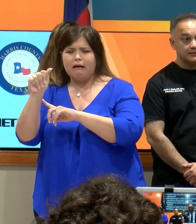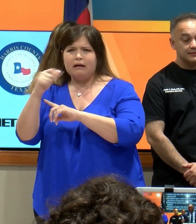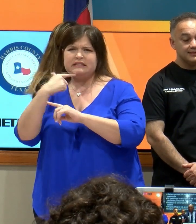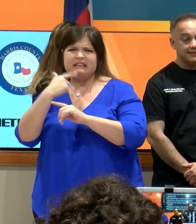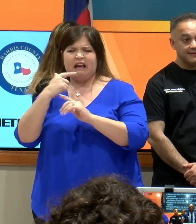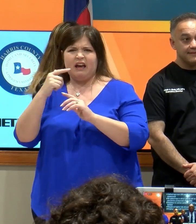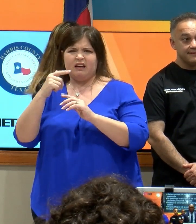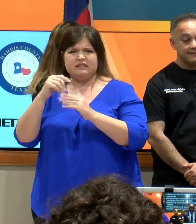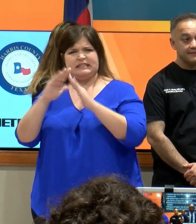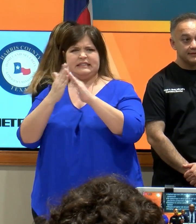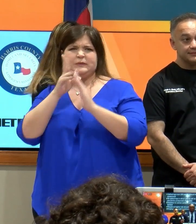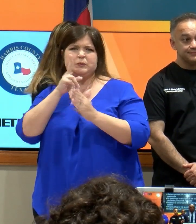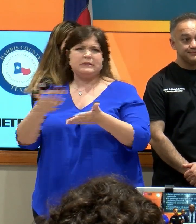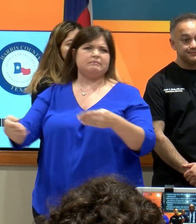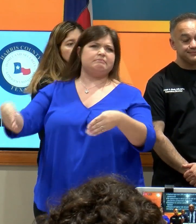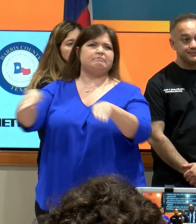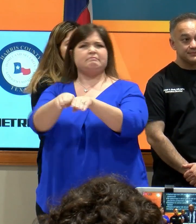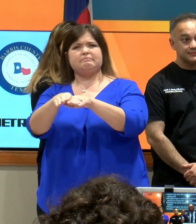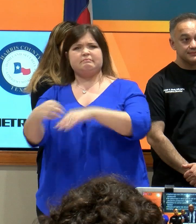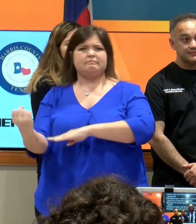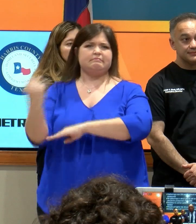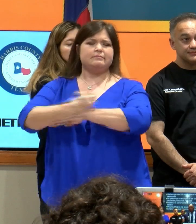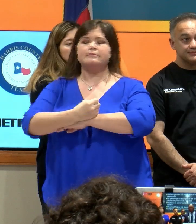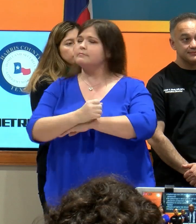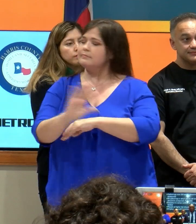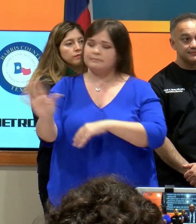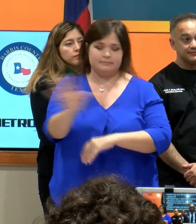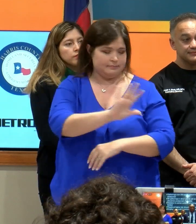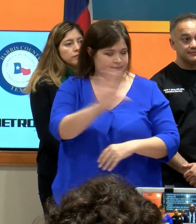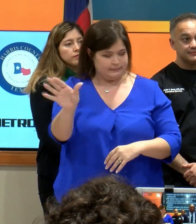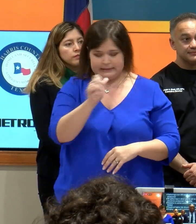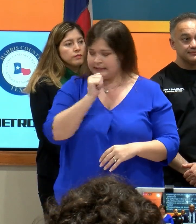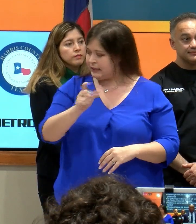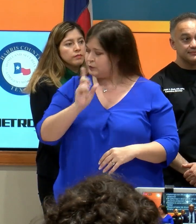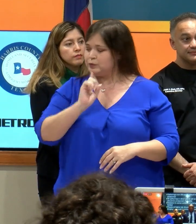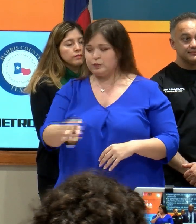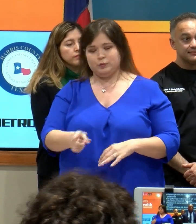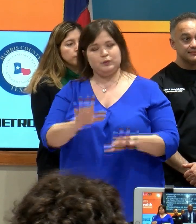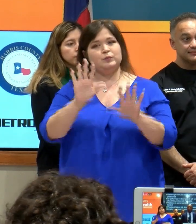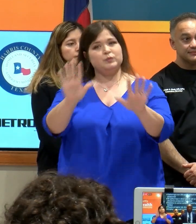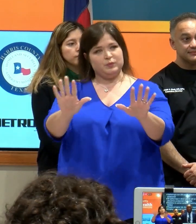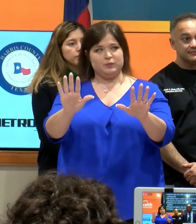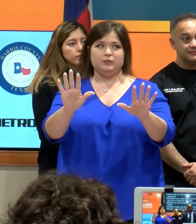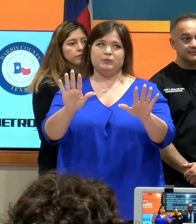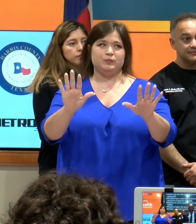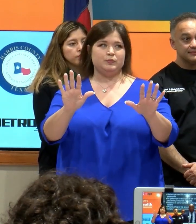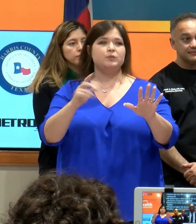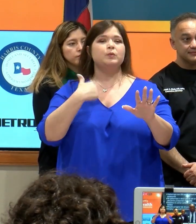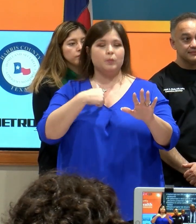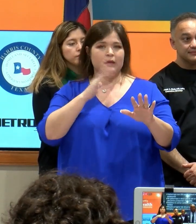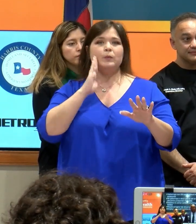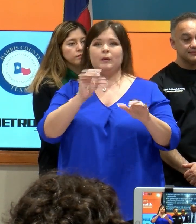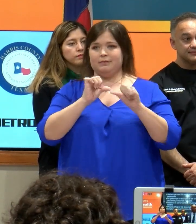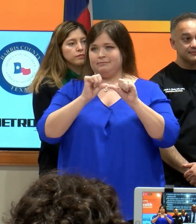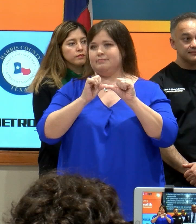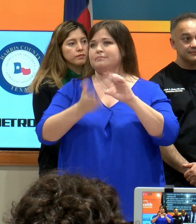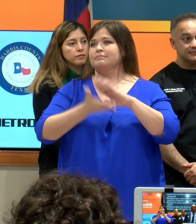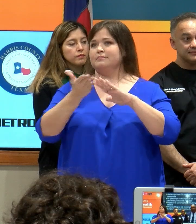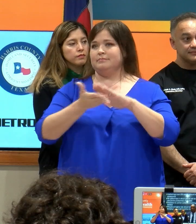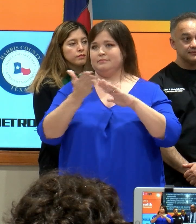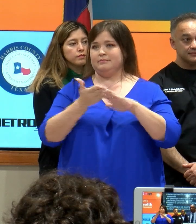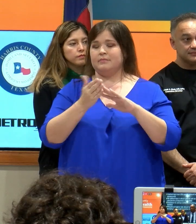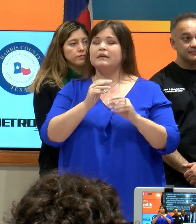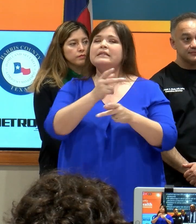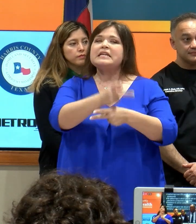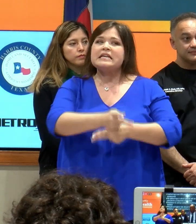saying that. That's not true. So let me say to people, be very careful of what you're getting on social media, because it only